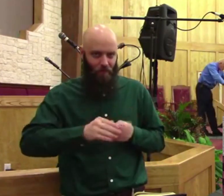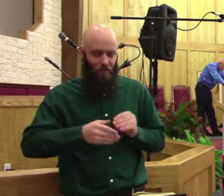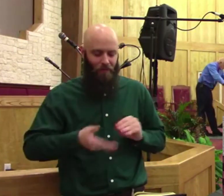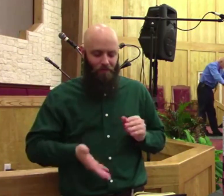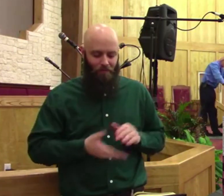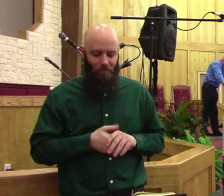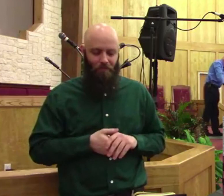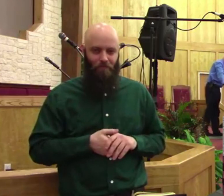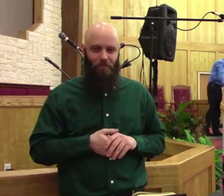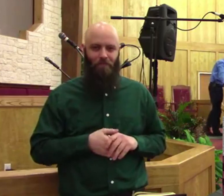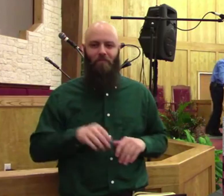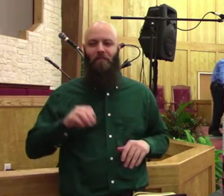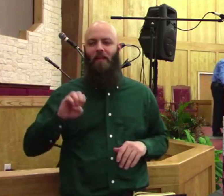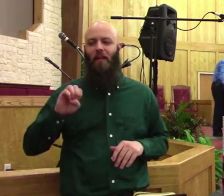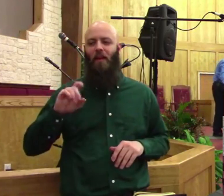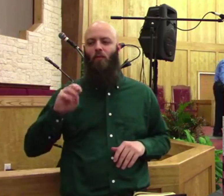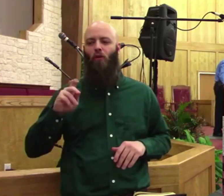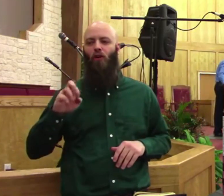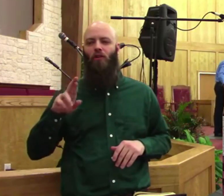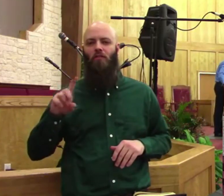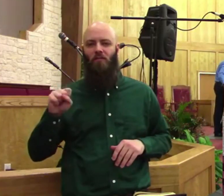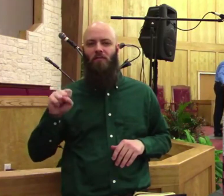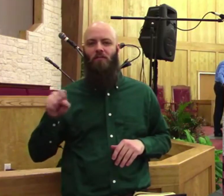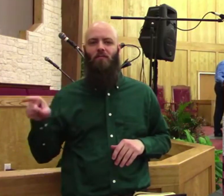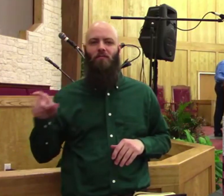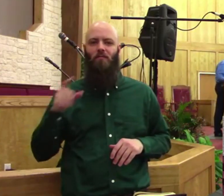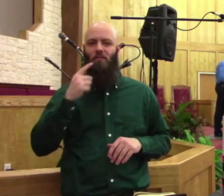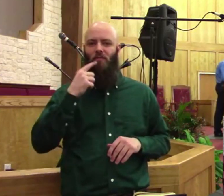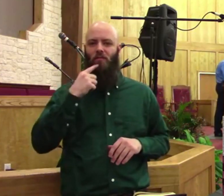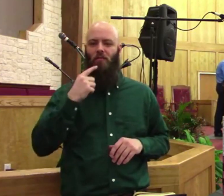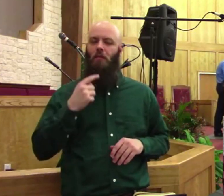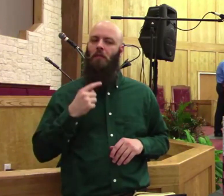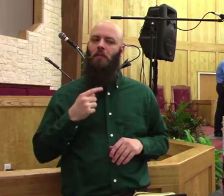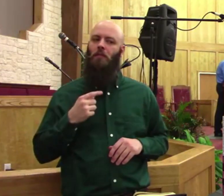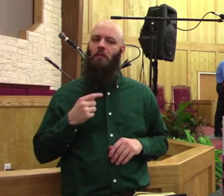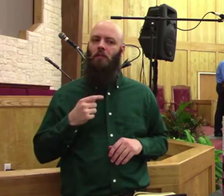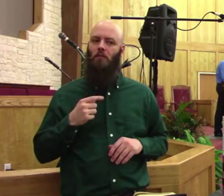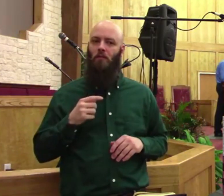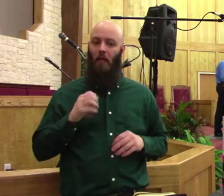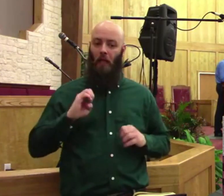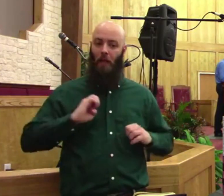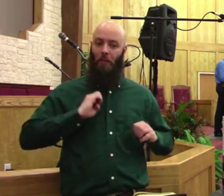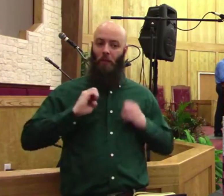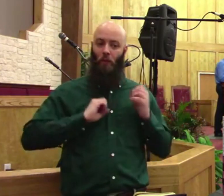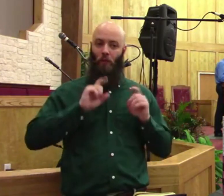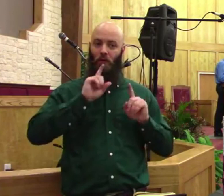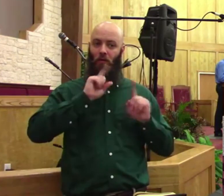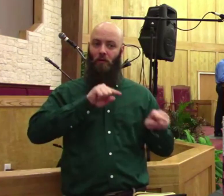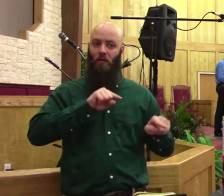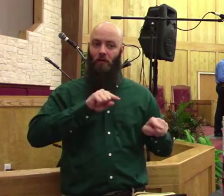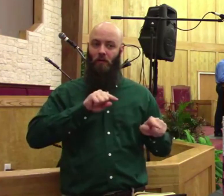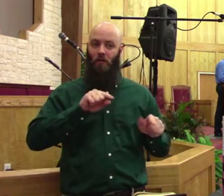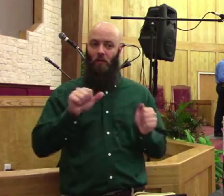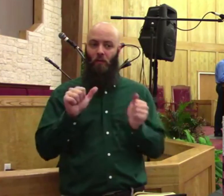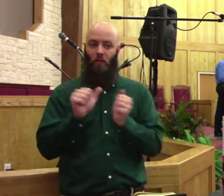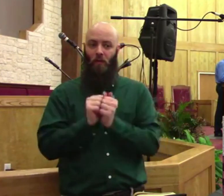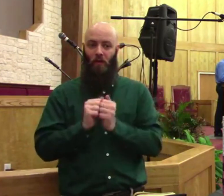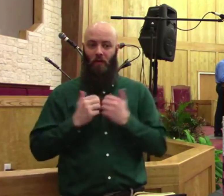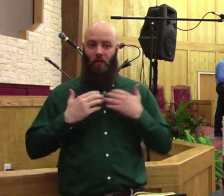Edwards would say, it's always a mistake to imagine emotional response accompanied by